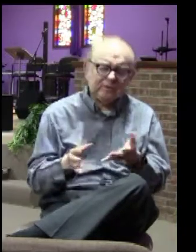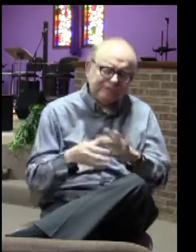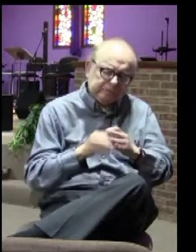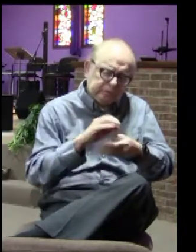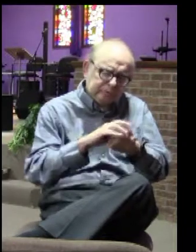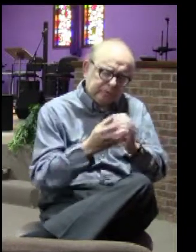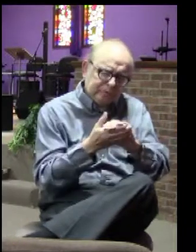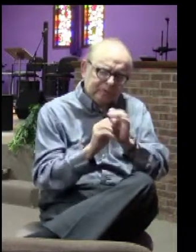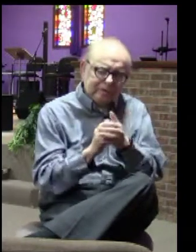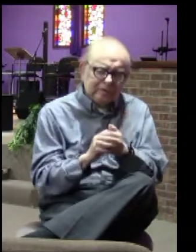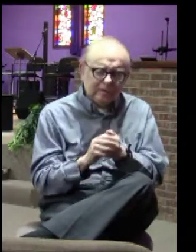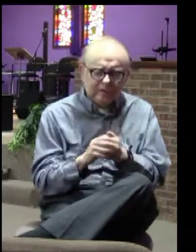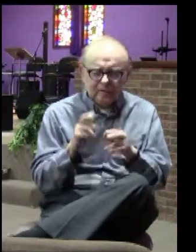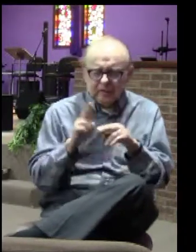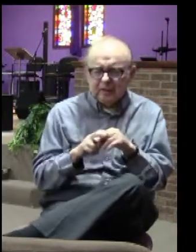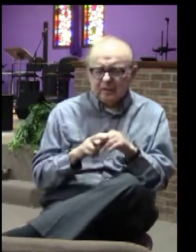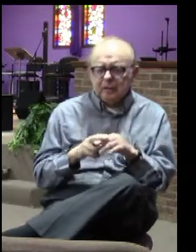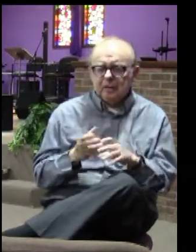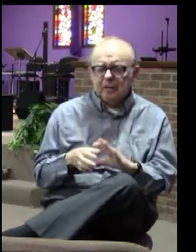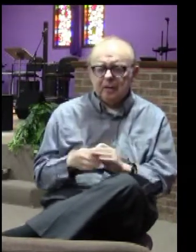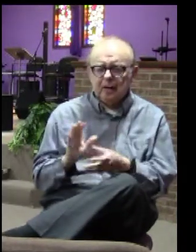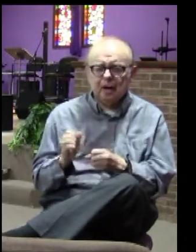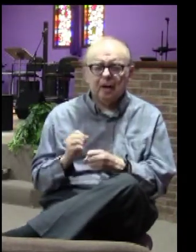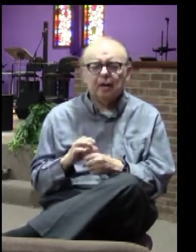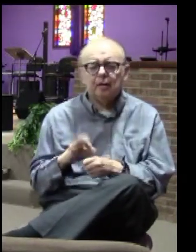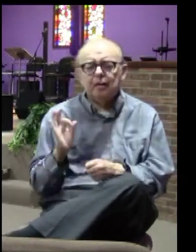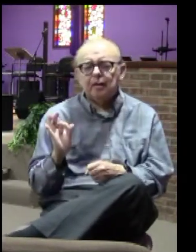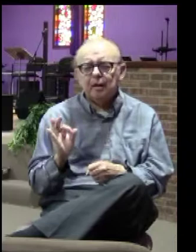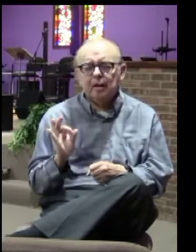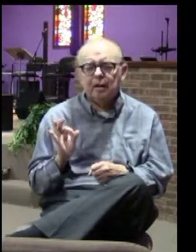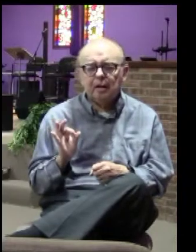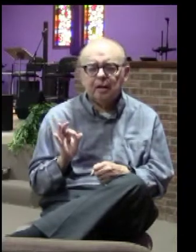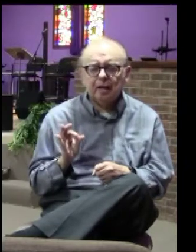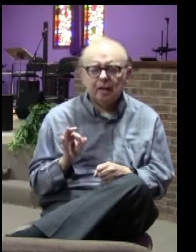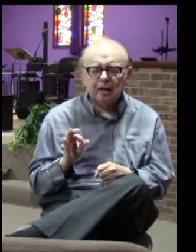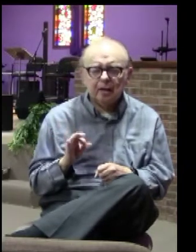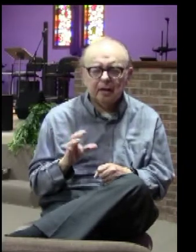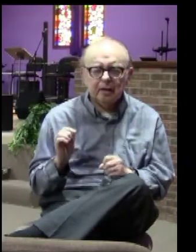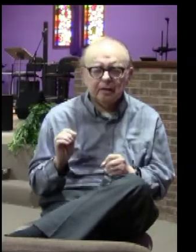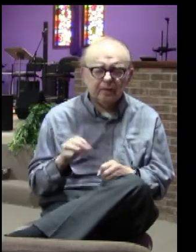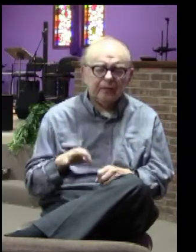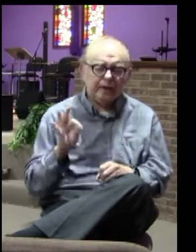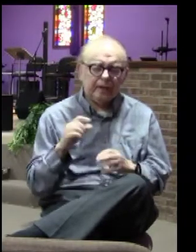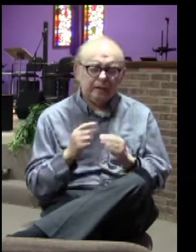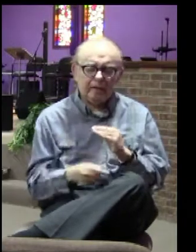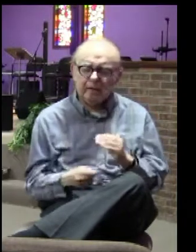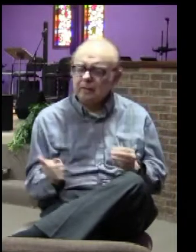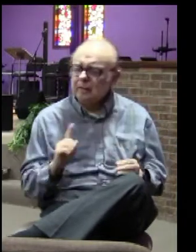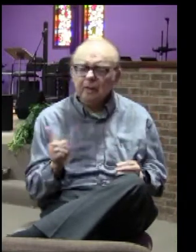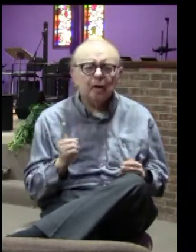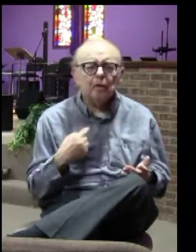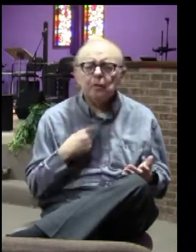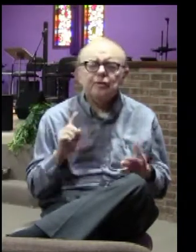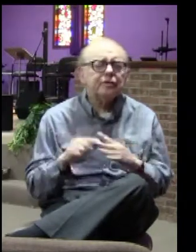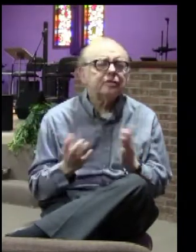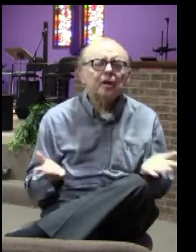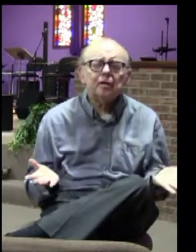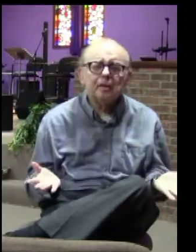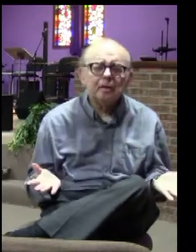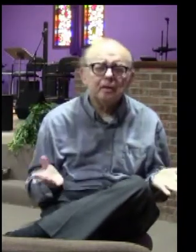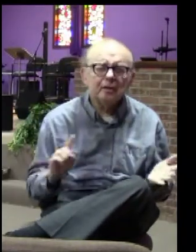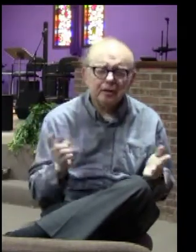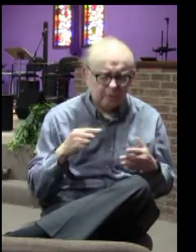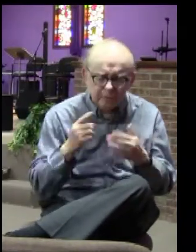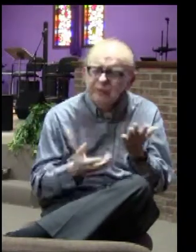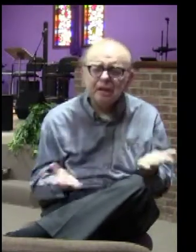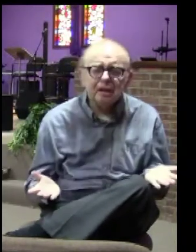itself. And you're sitting there and you're trying to find just like the end of it. And you're trying to say, well, where does it start? Where's